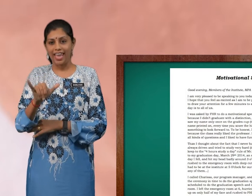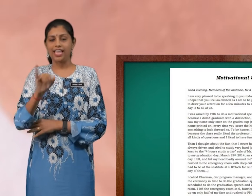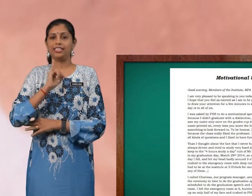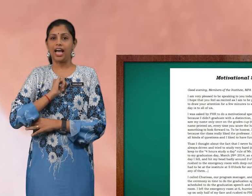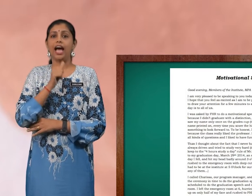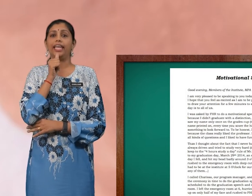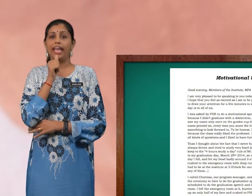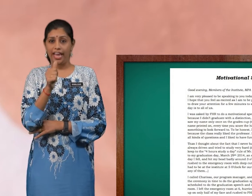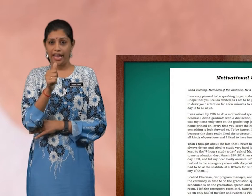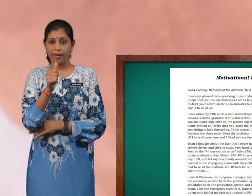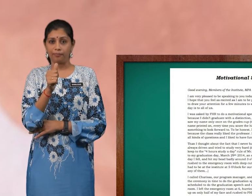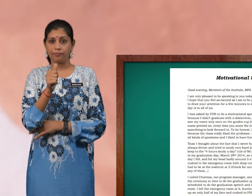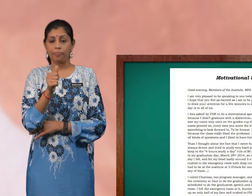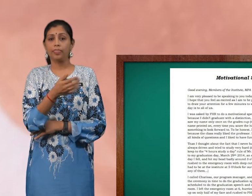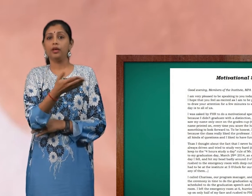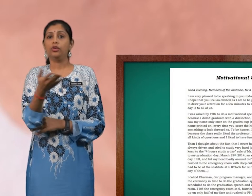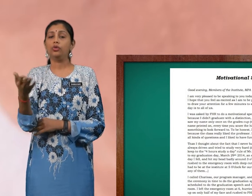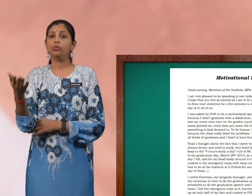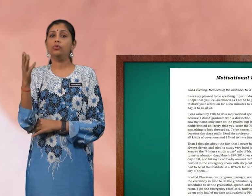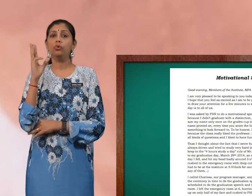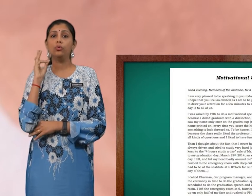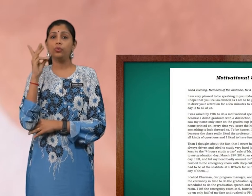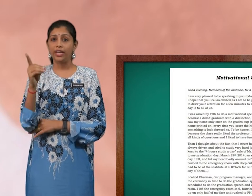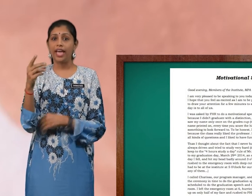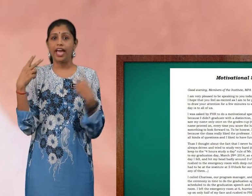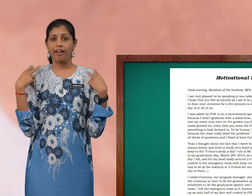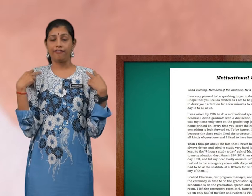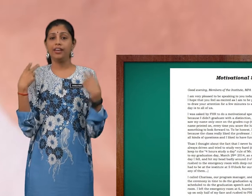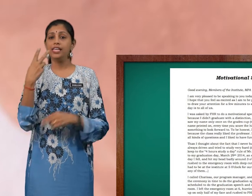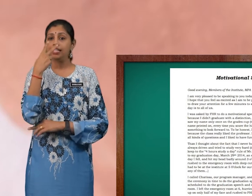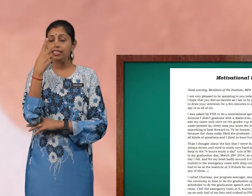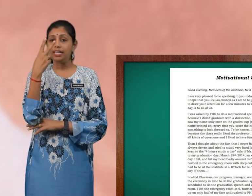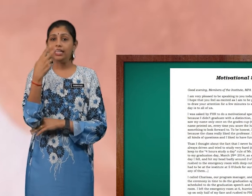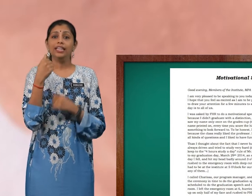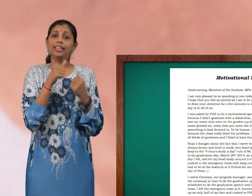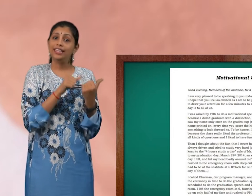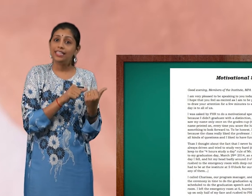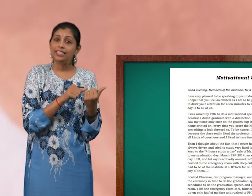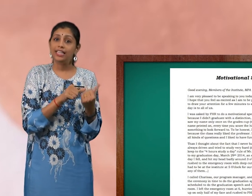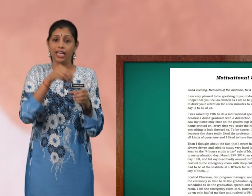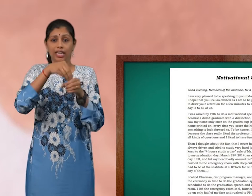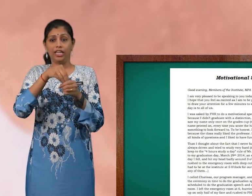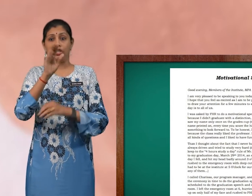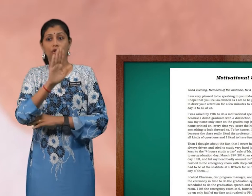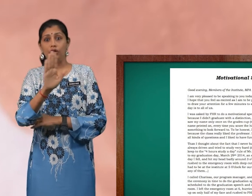Yes, I am. You would have seen this in